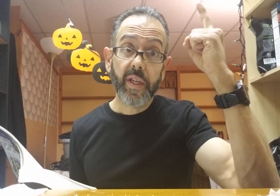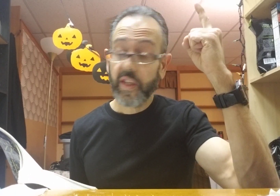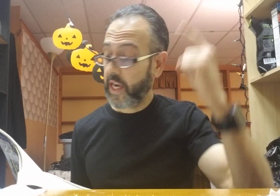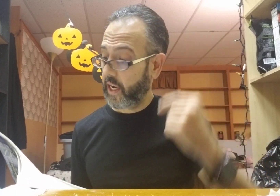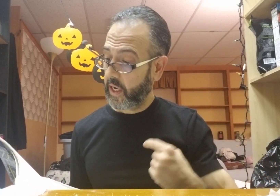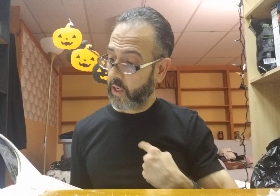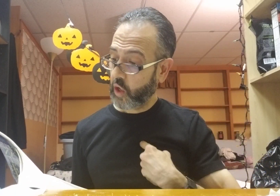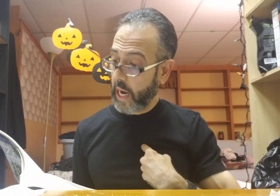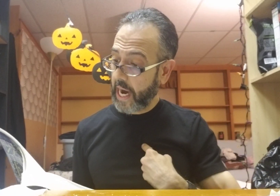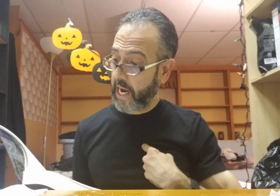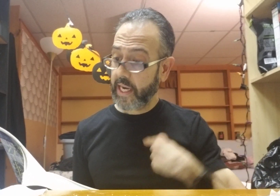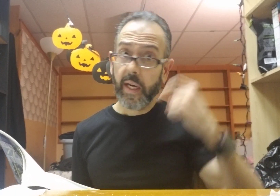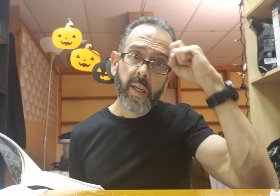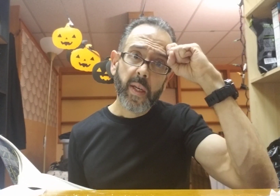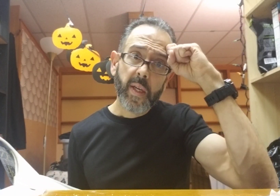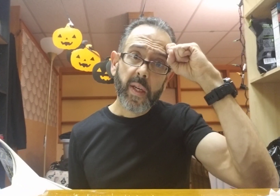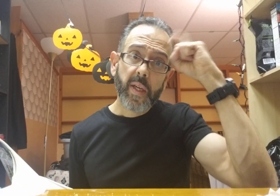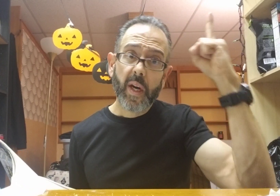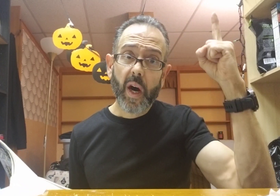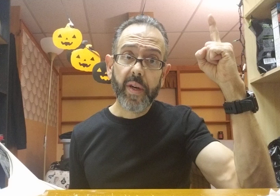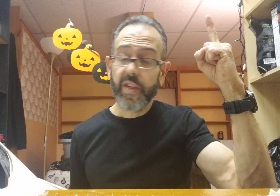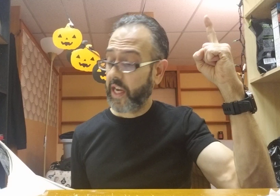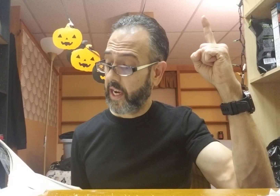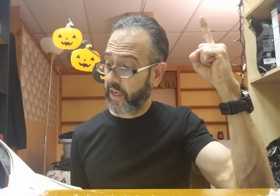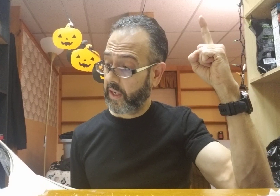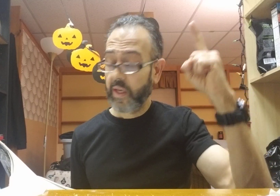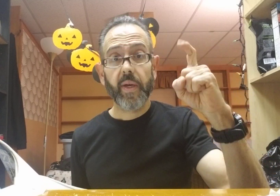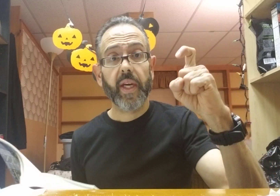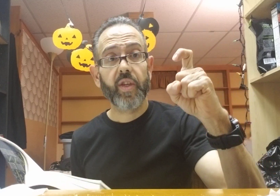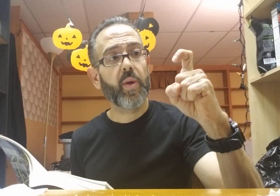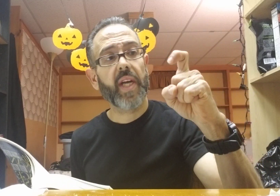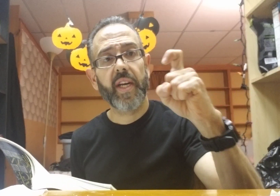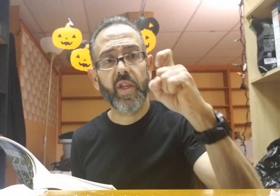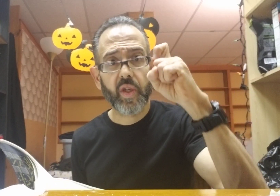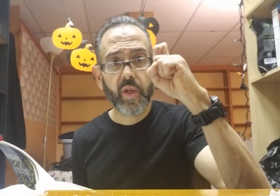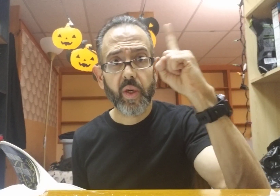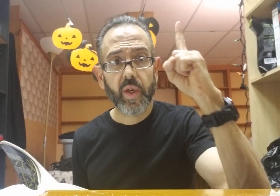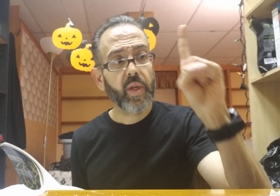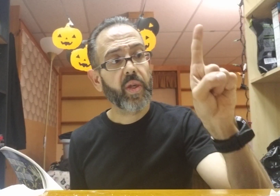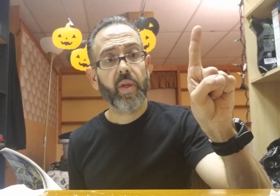understand. So I understand. Okay, so it kind of just